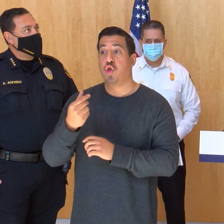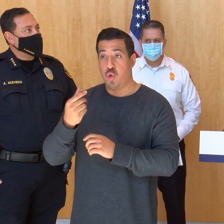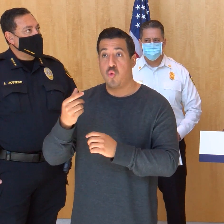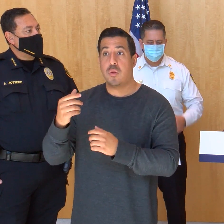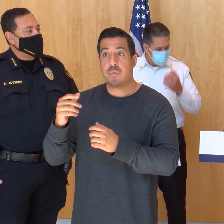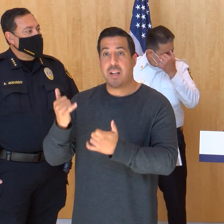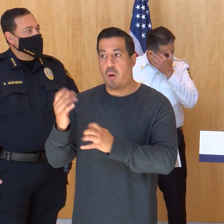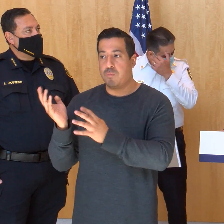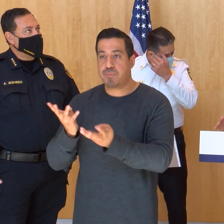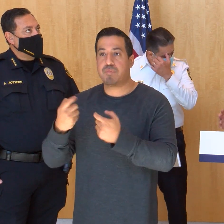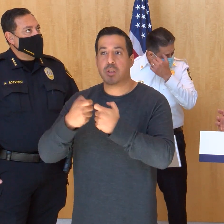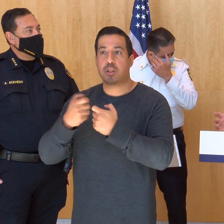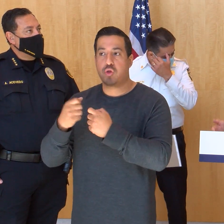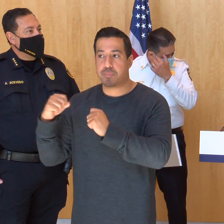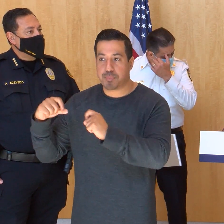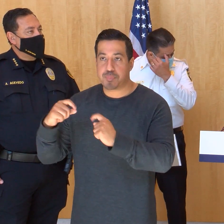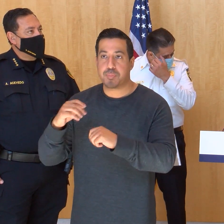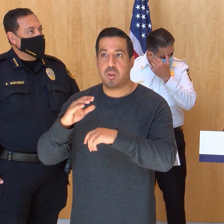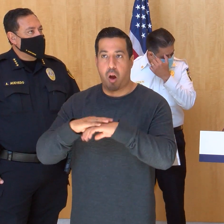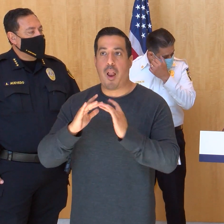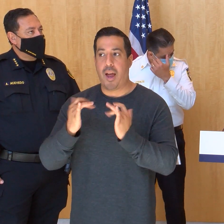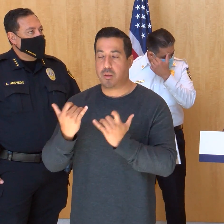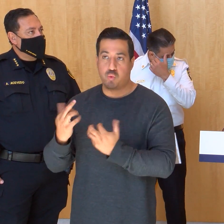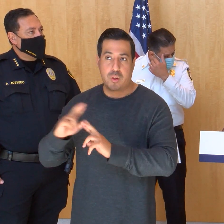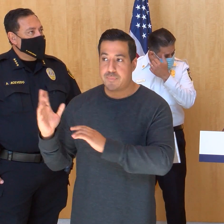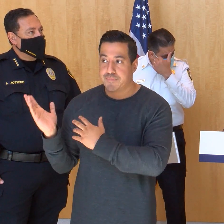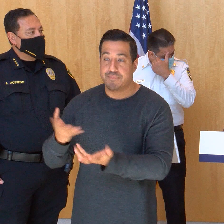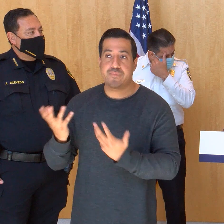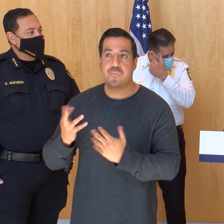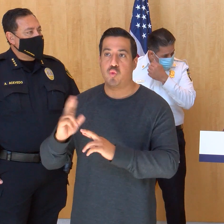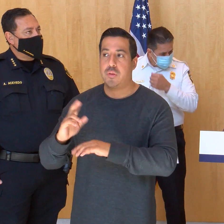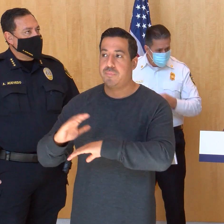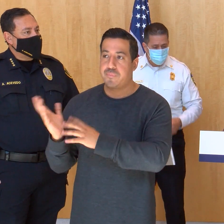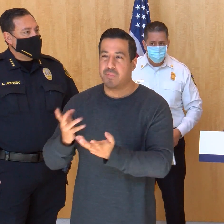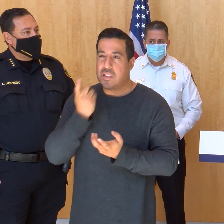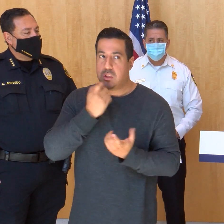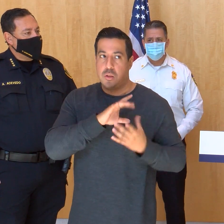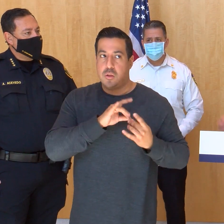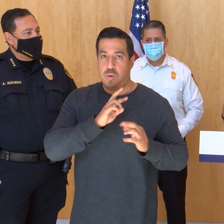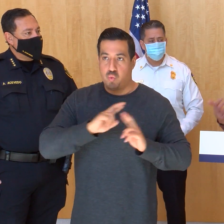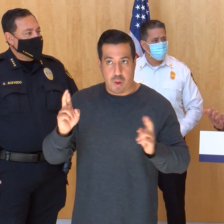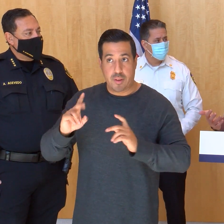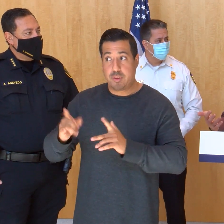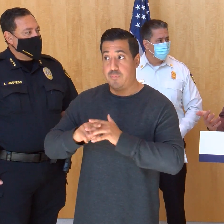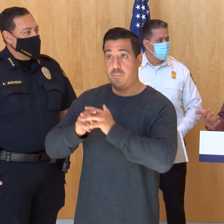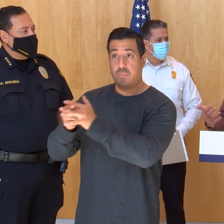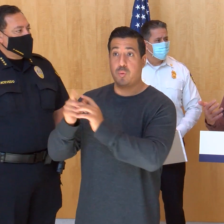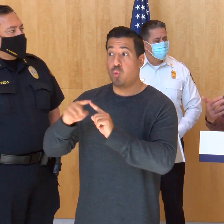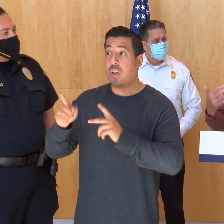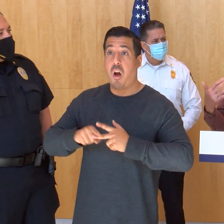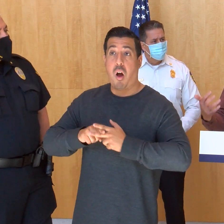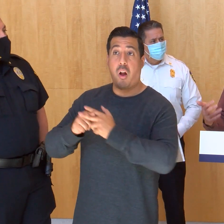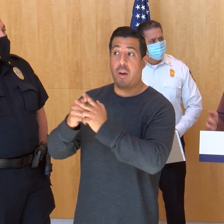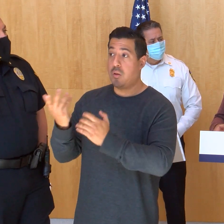online. We're optimistic that will help and give us some relief, as you heard from the mayor today. As that generation comes online